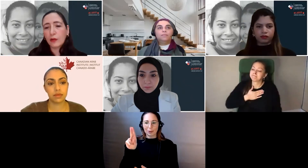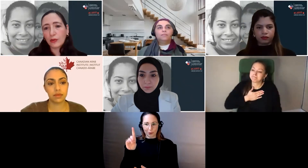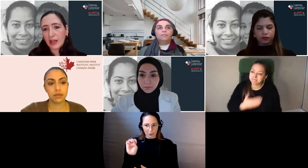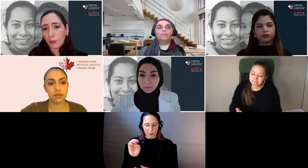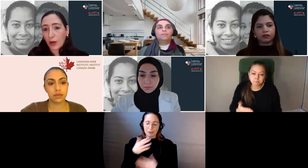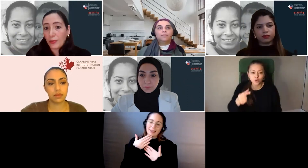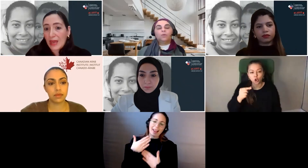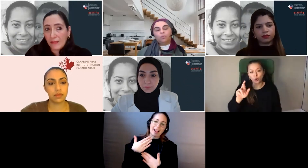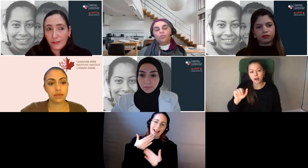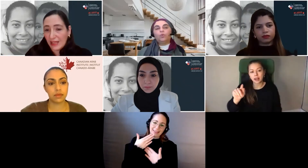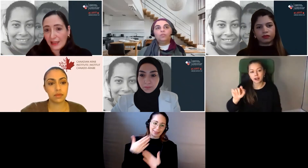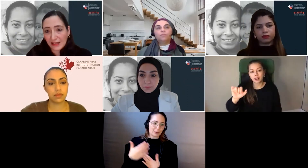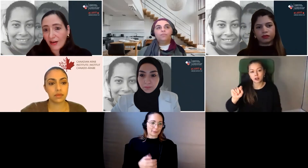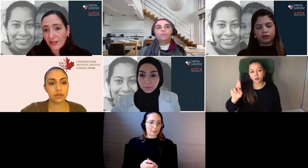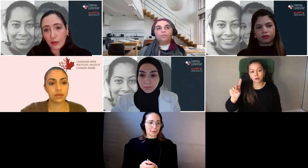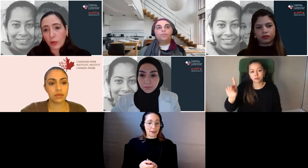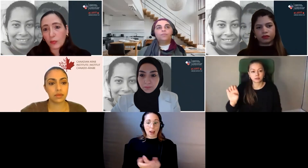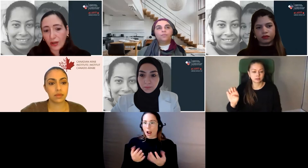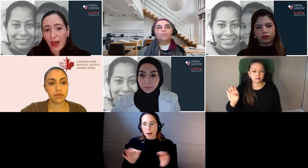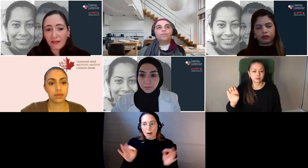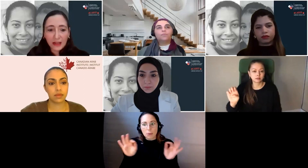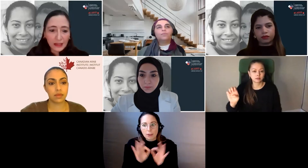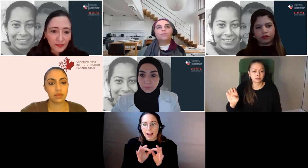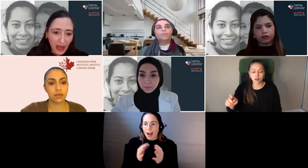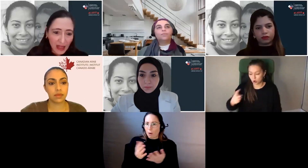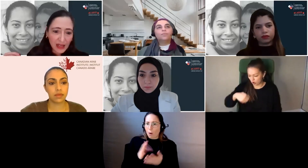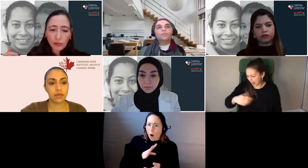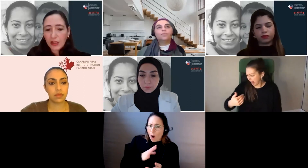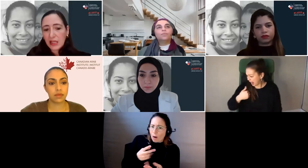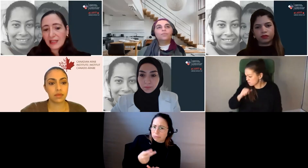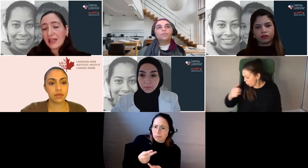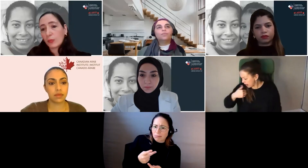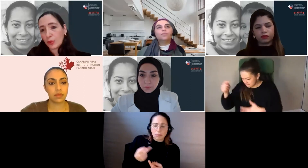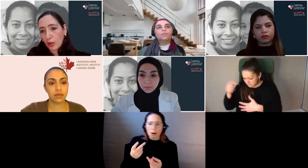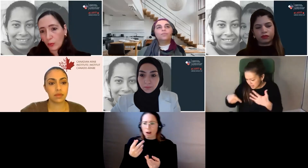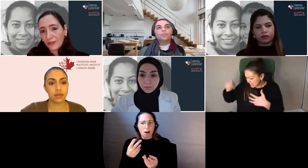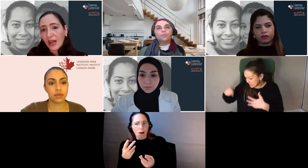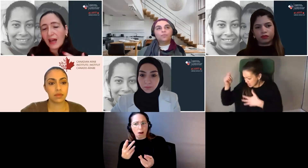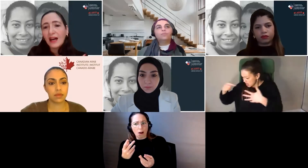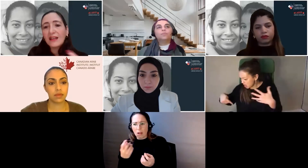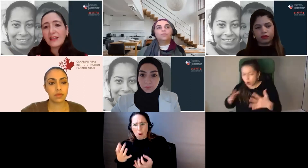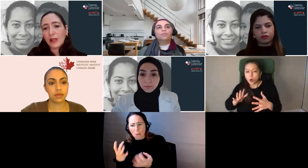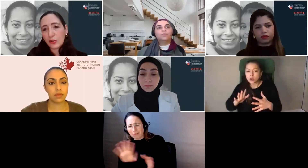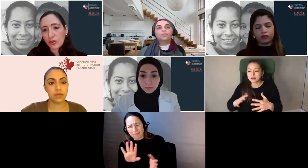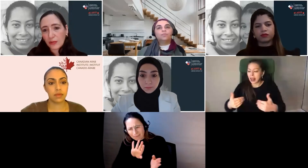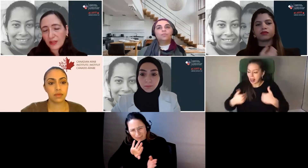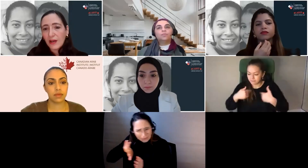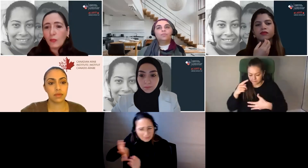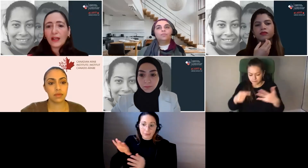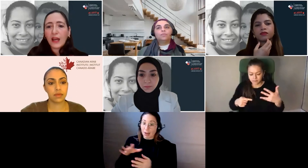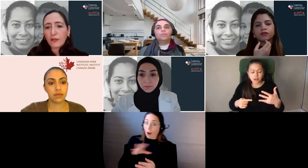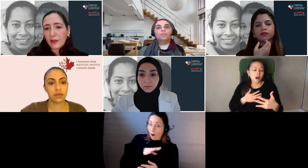instead of looking at what we basically a scarcity and what we don't have. Next one is the interpersonal one, and that is